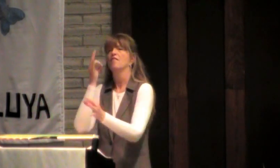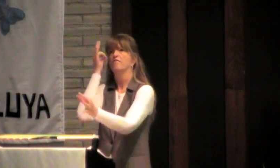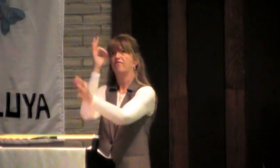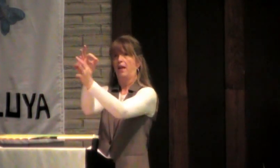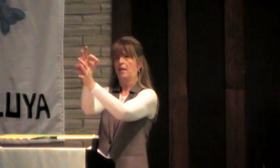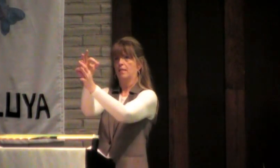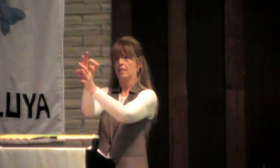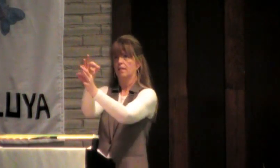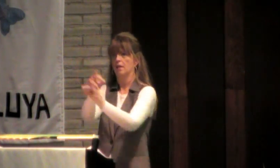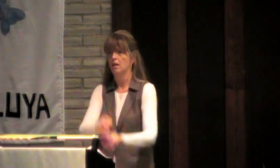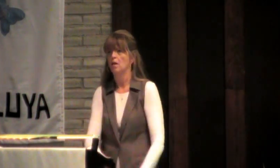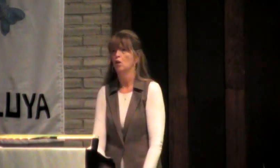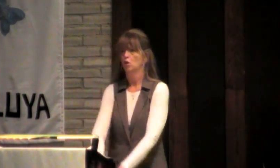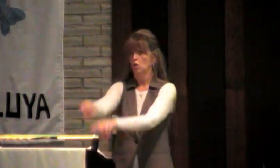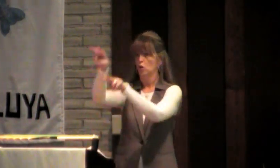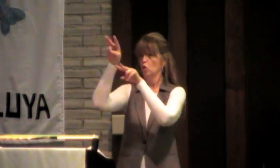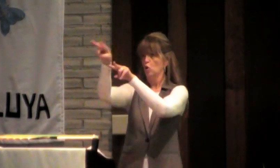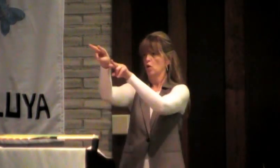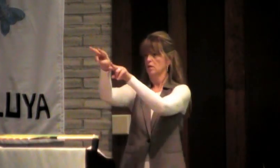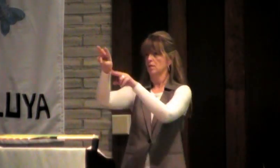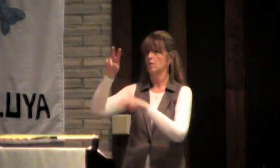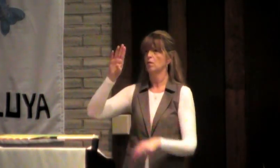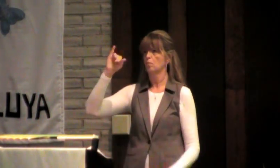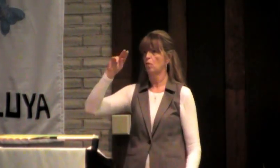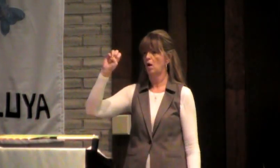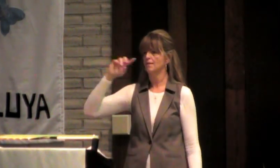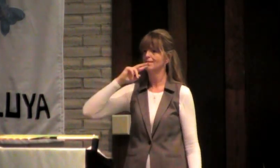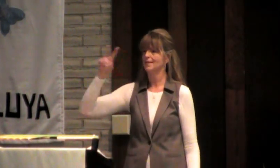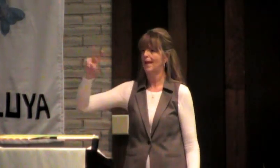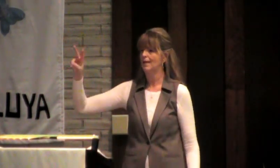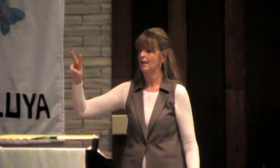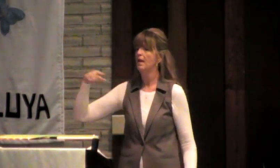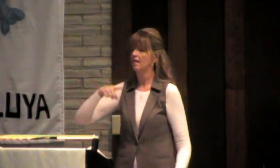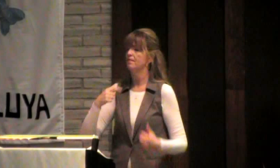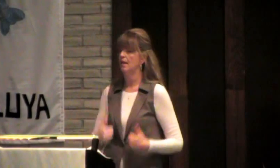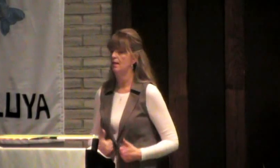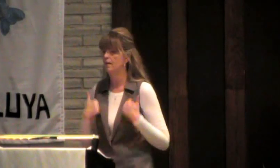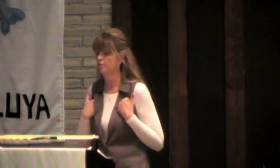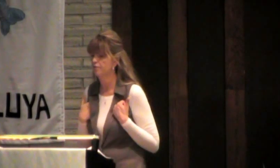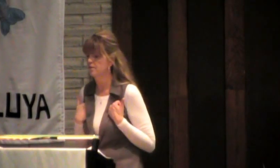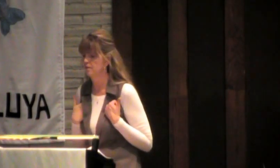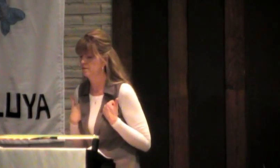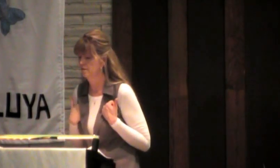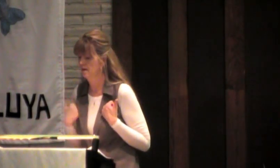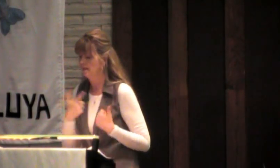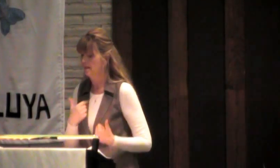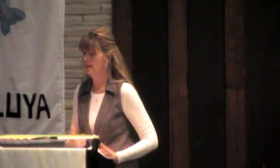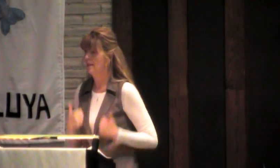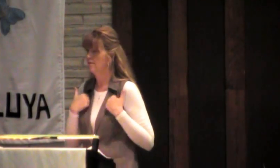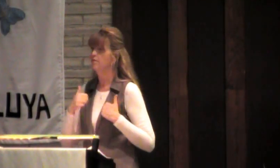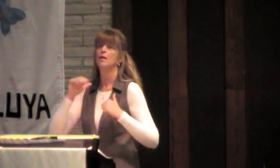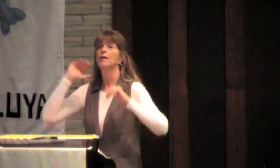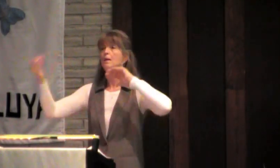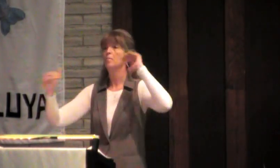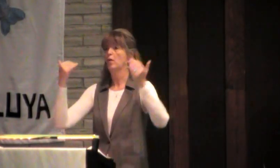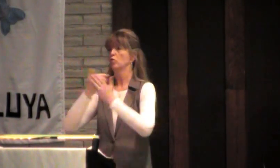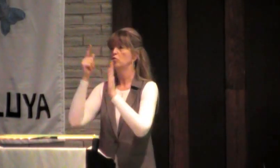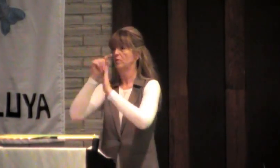have faith to look at the bronze snake, then they will live.